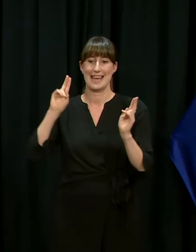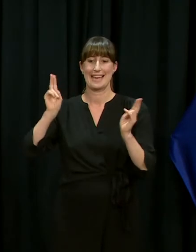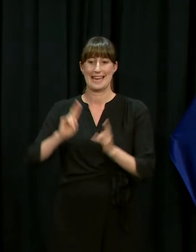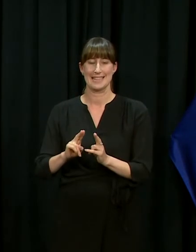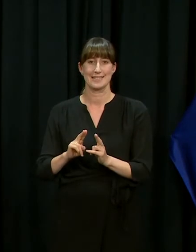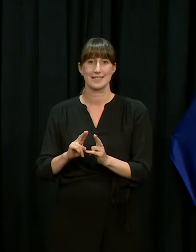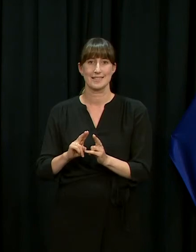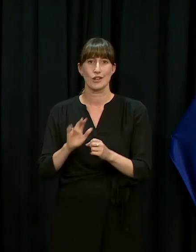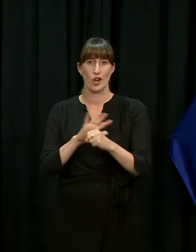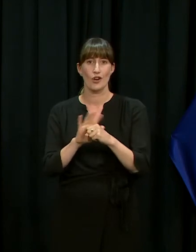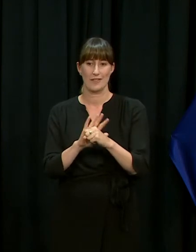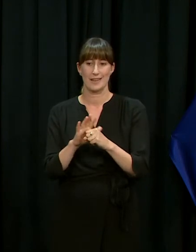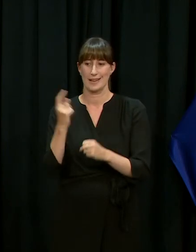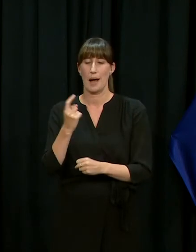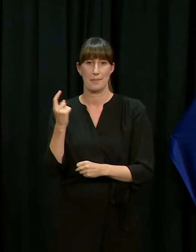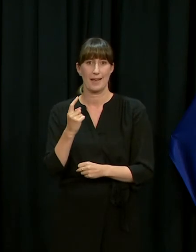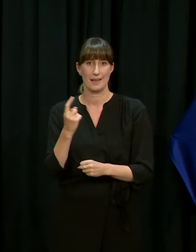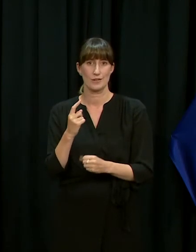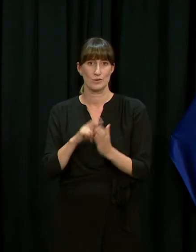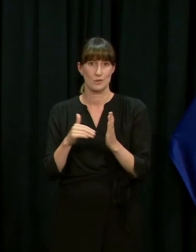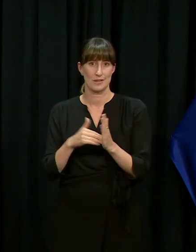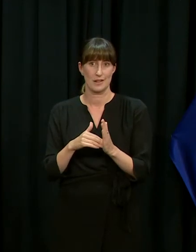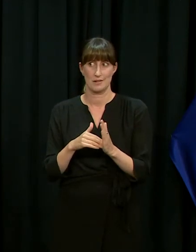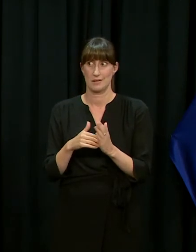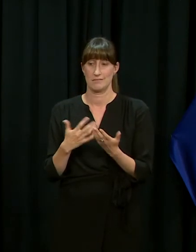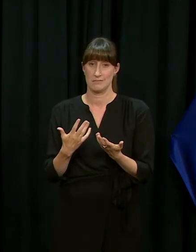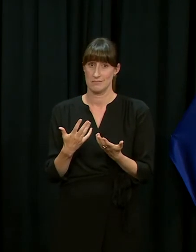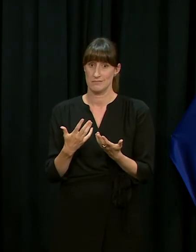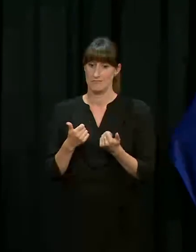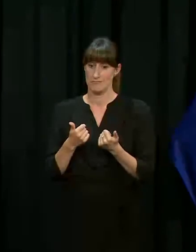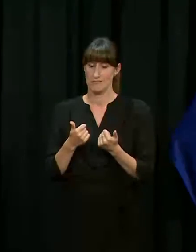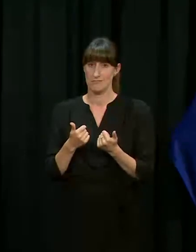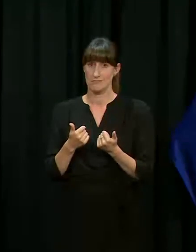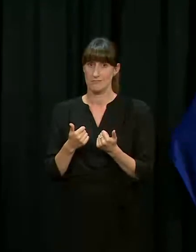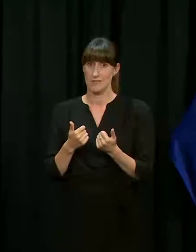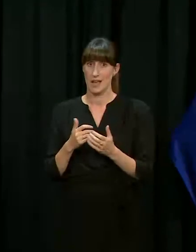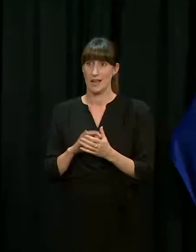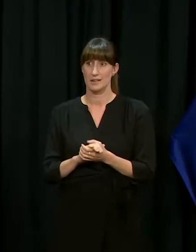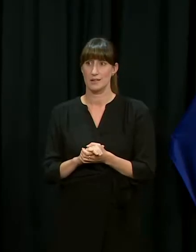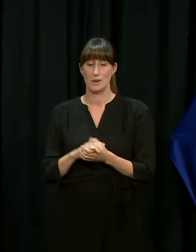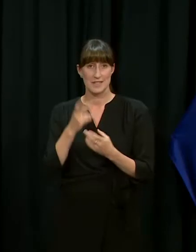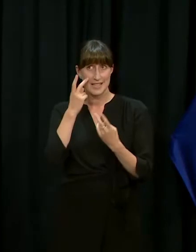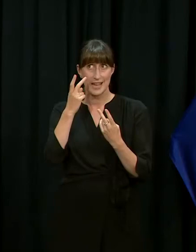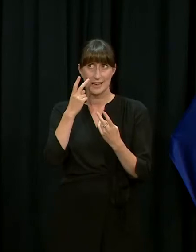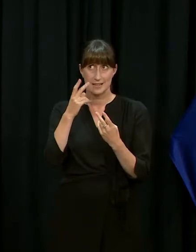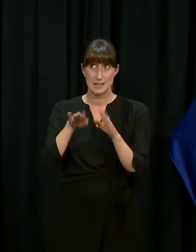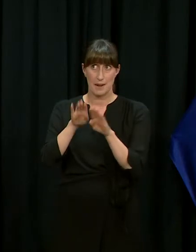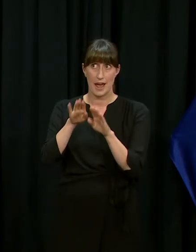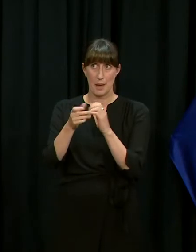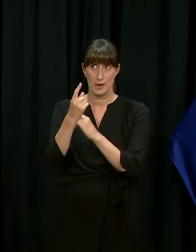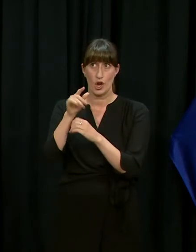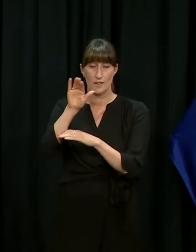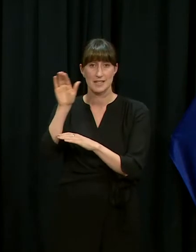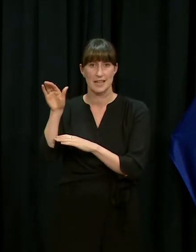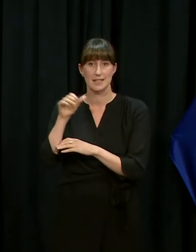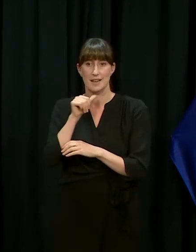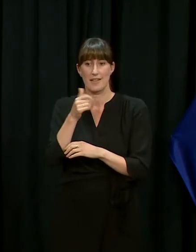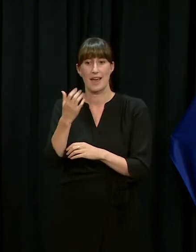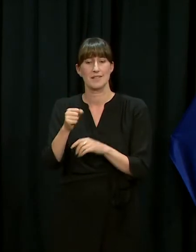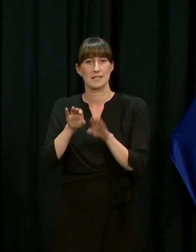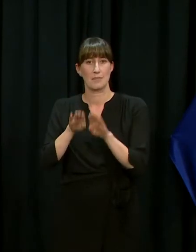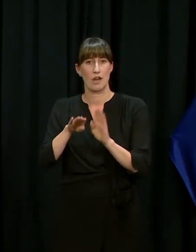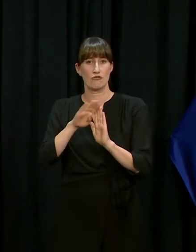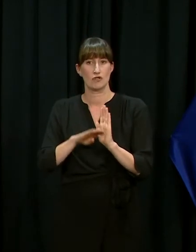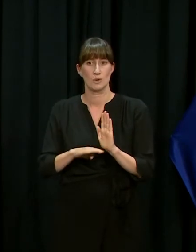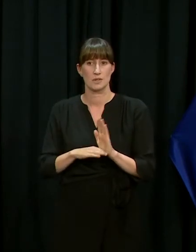that's saying since September it's really started dipping back a bit. And that's in line with some of the transmission patterns we're seeing overseas. So no goals to reduce the number? Not at this stage,